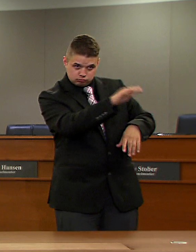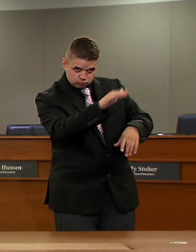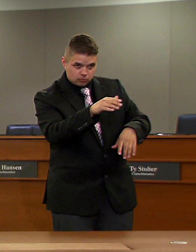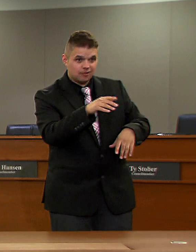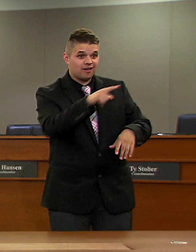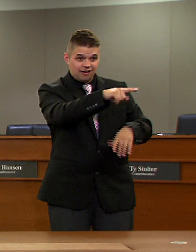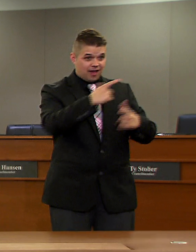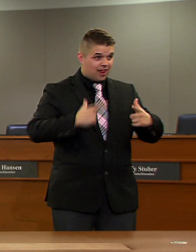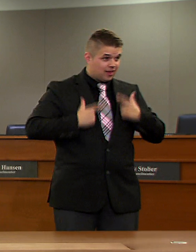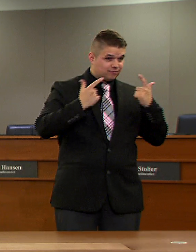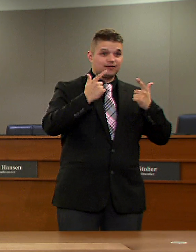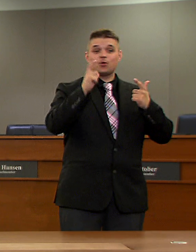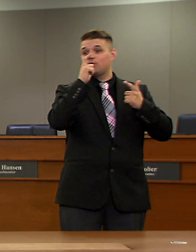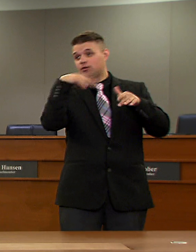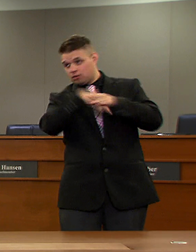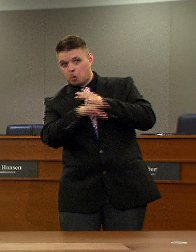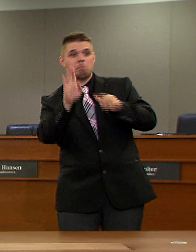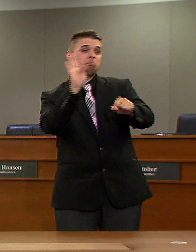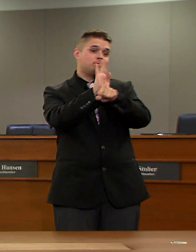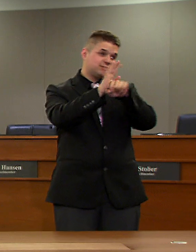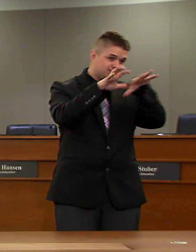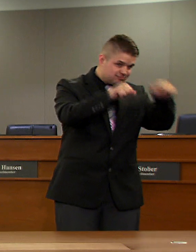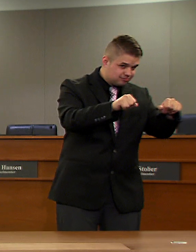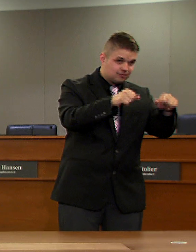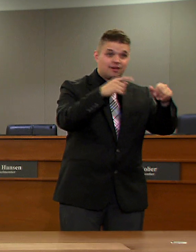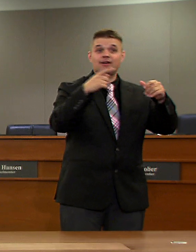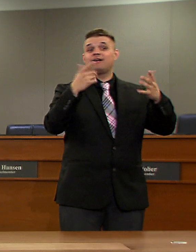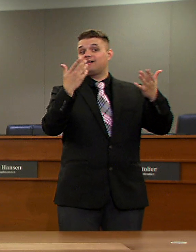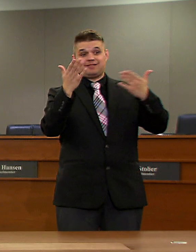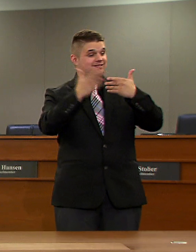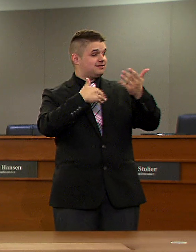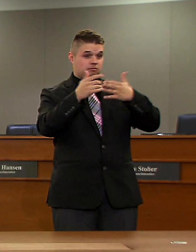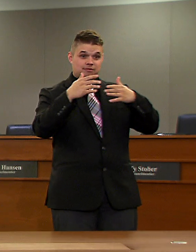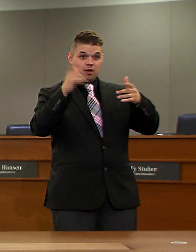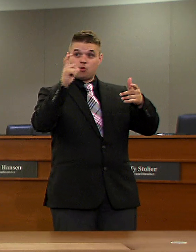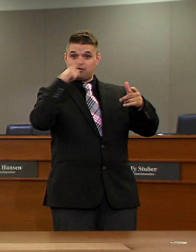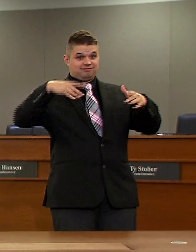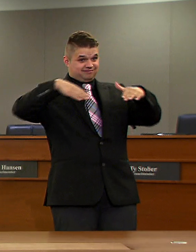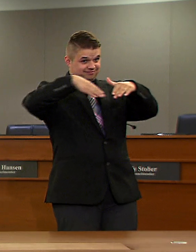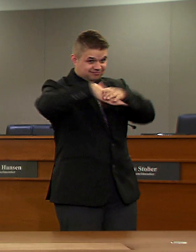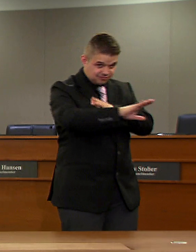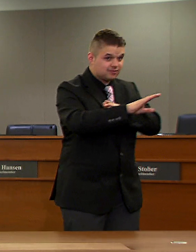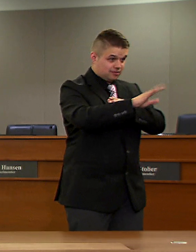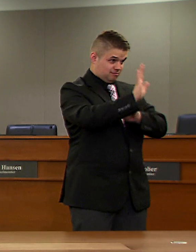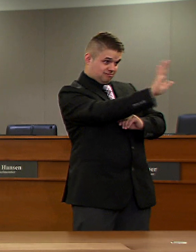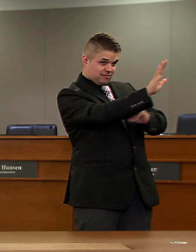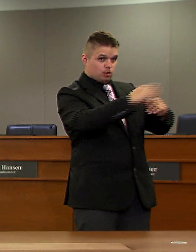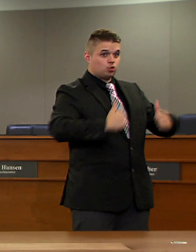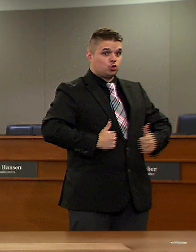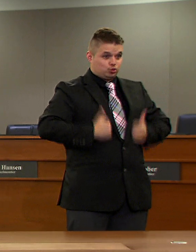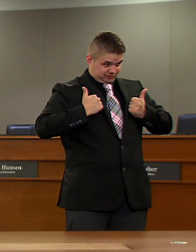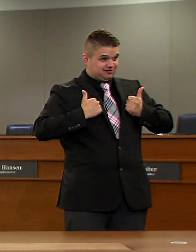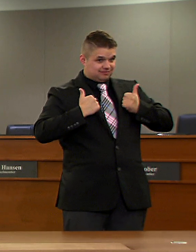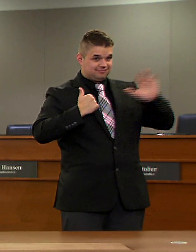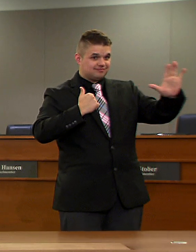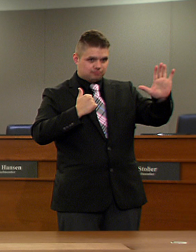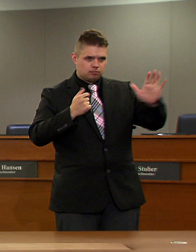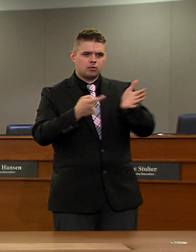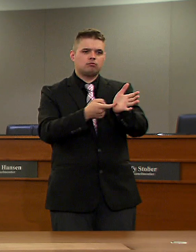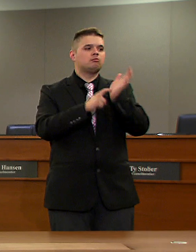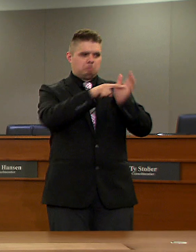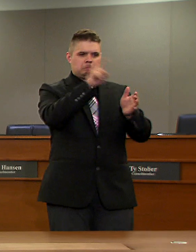landlords or their agents who enter the interior of a residential property are required to wear